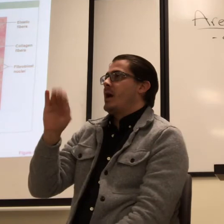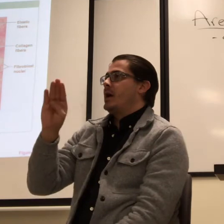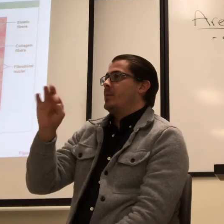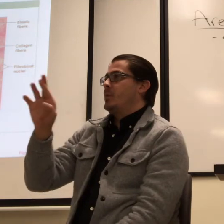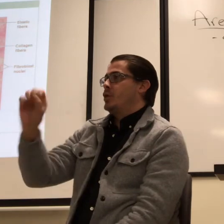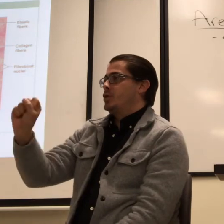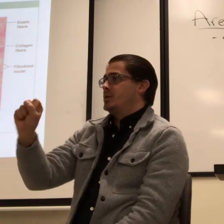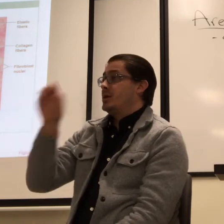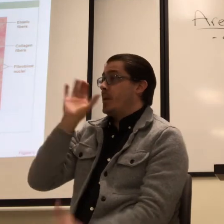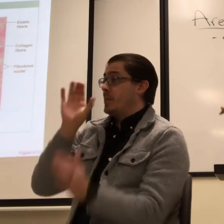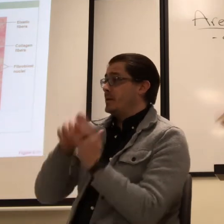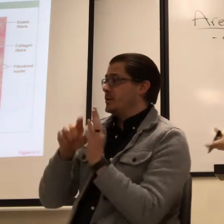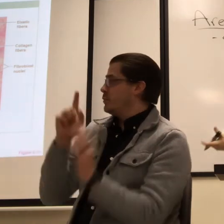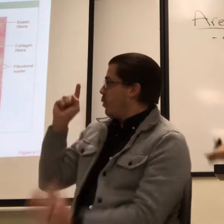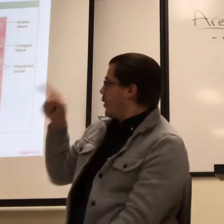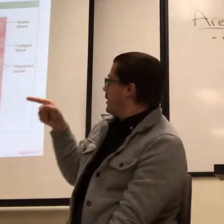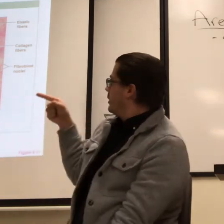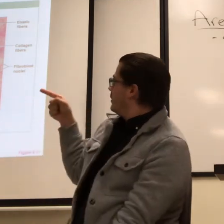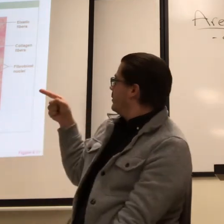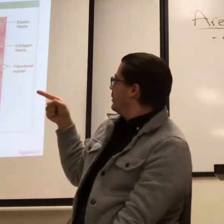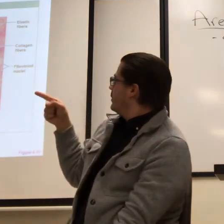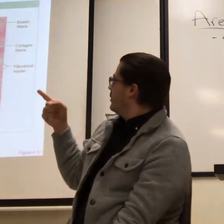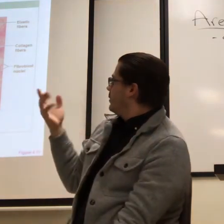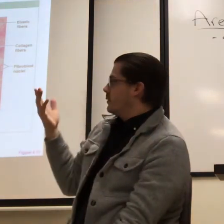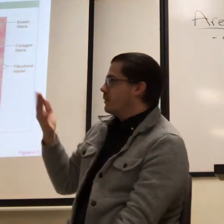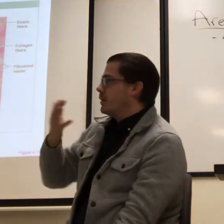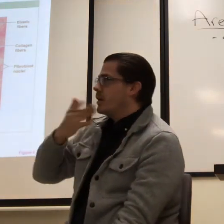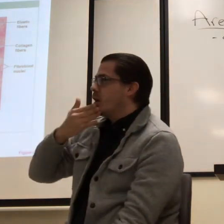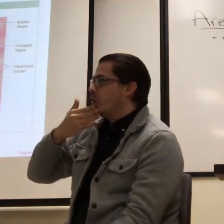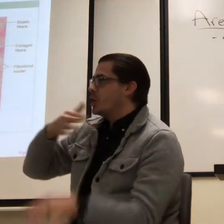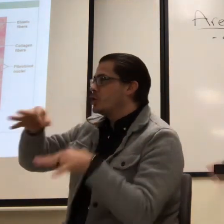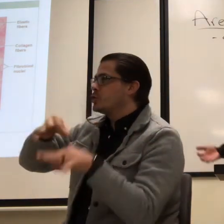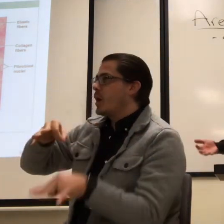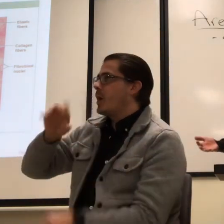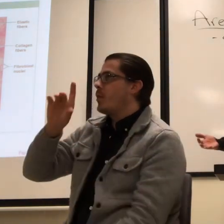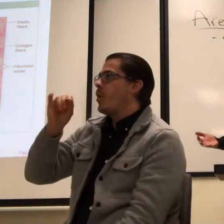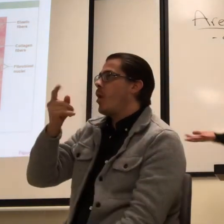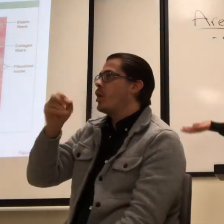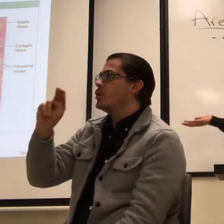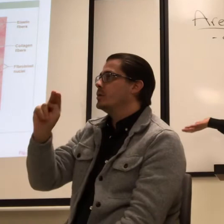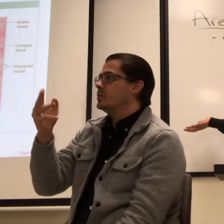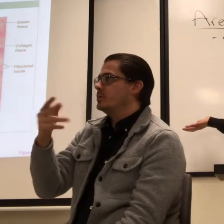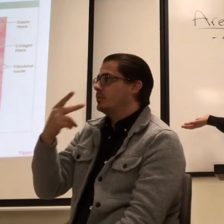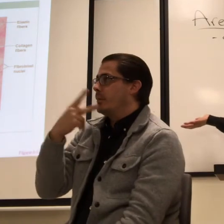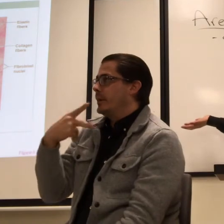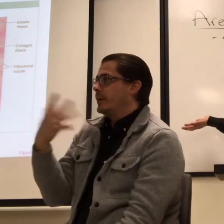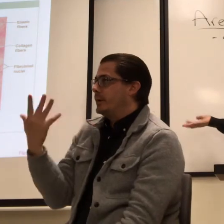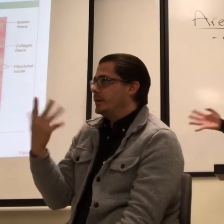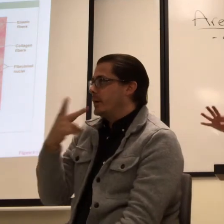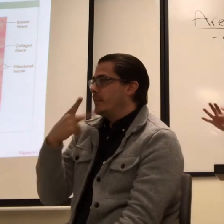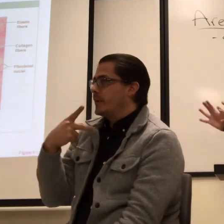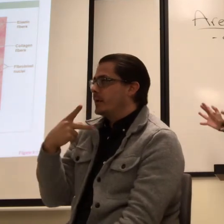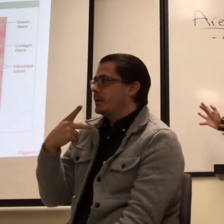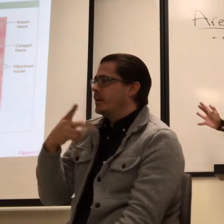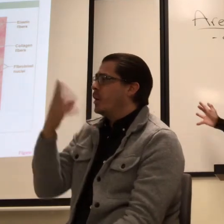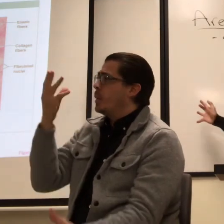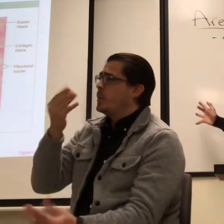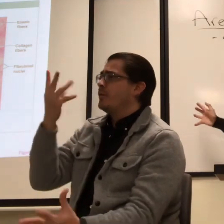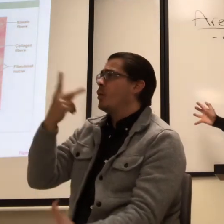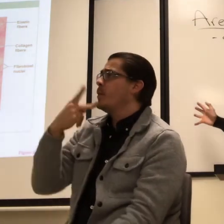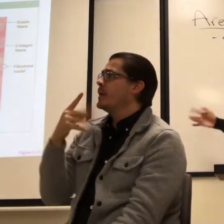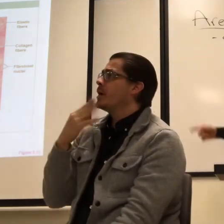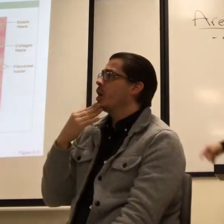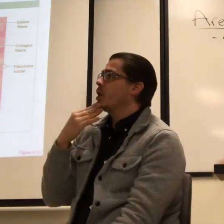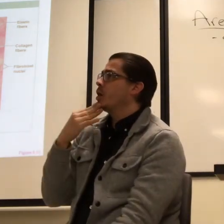Now the picture is pointing to it. I mean, what color would you use to describe the collagen fibers? Pink, right? That beautiful pink